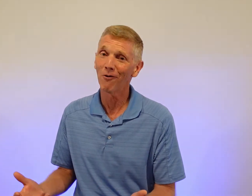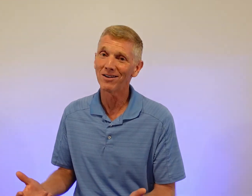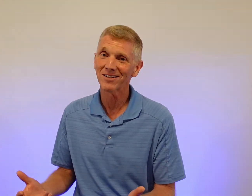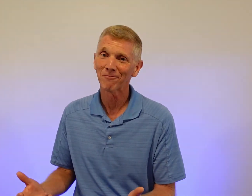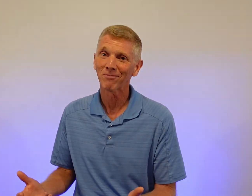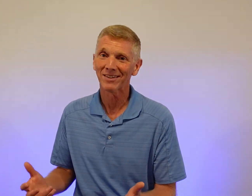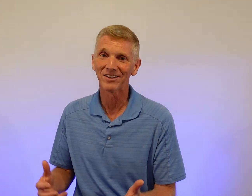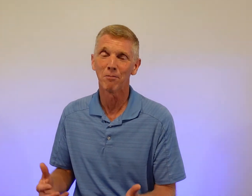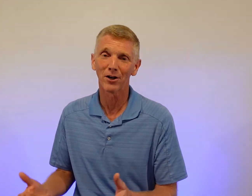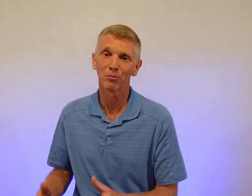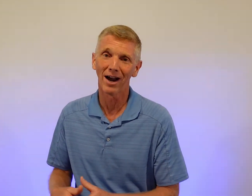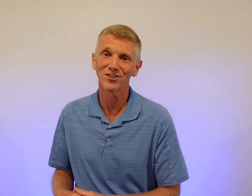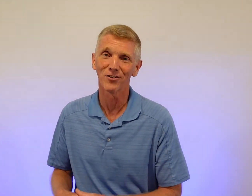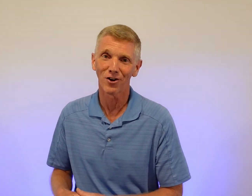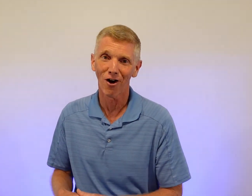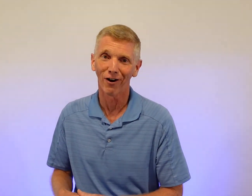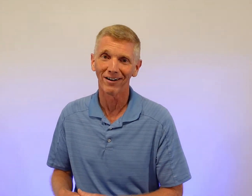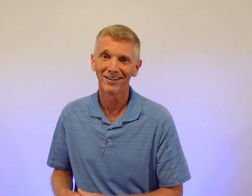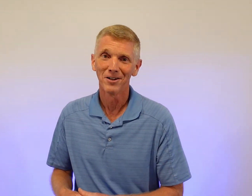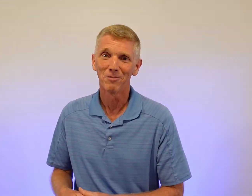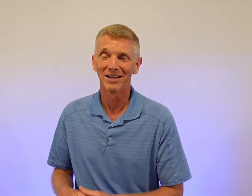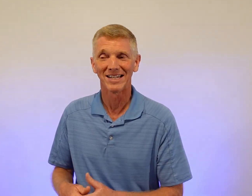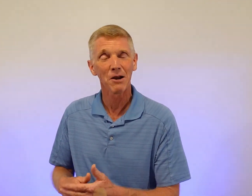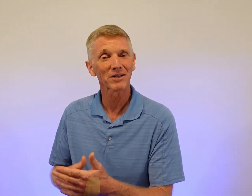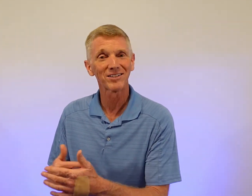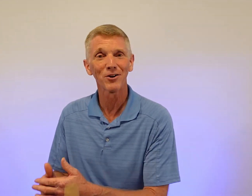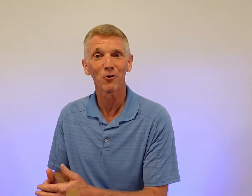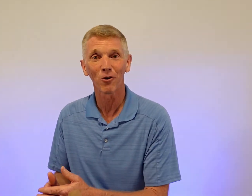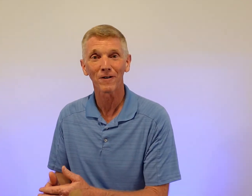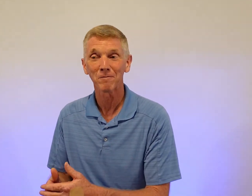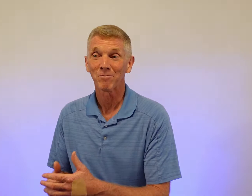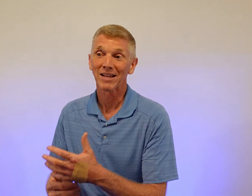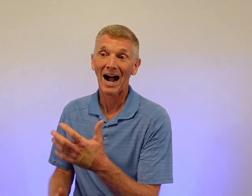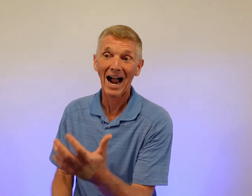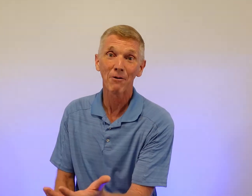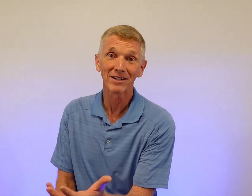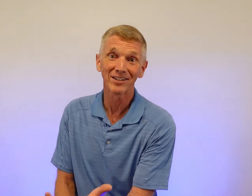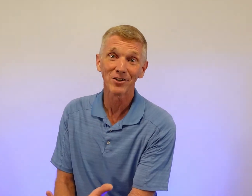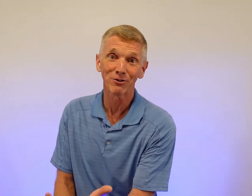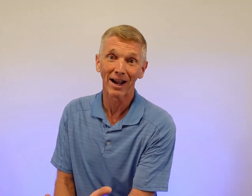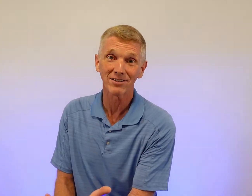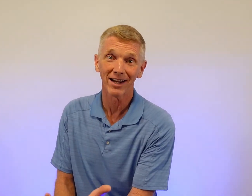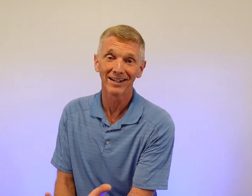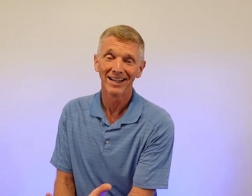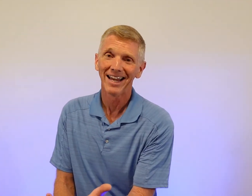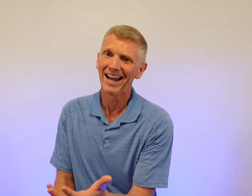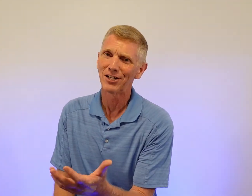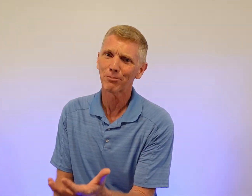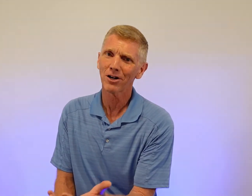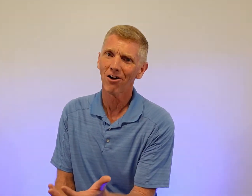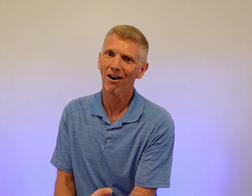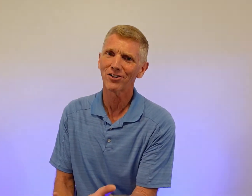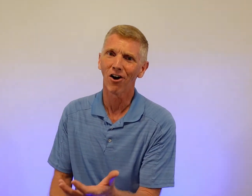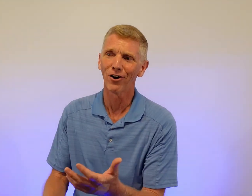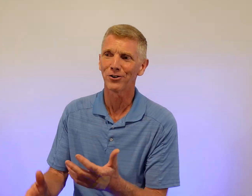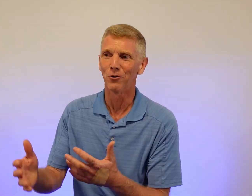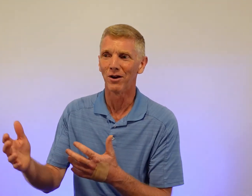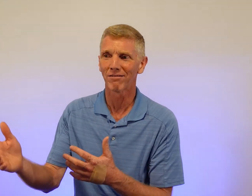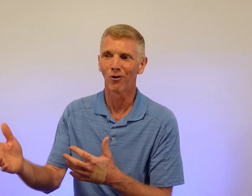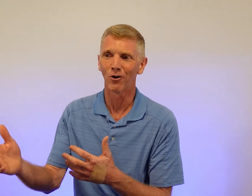always get the better price on the car because he would continue to work, I would continue to translate, and it's pretty hard to argue with or